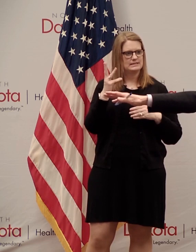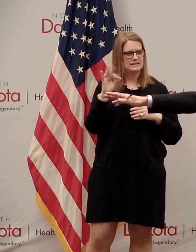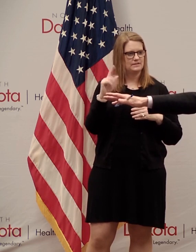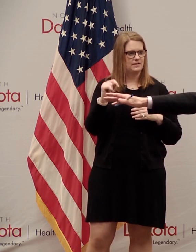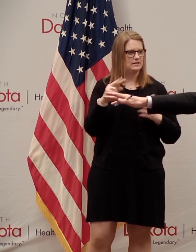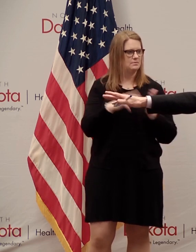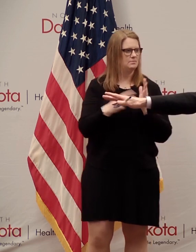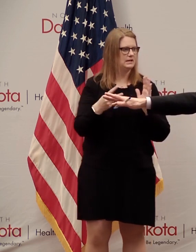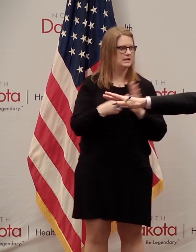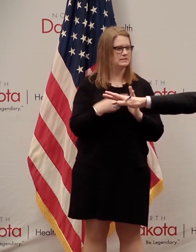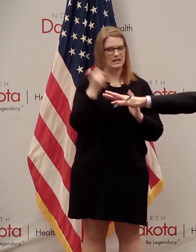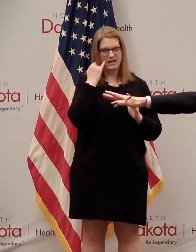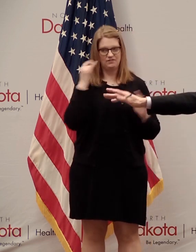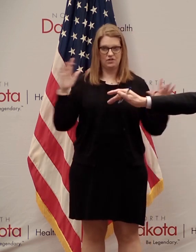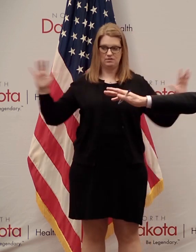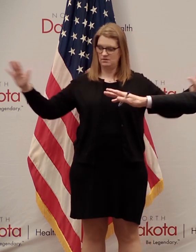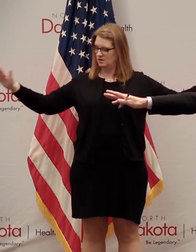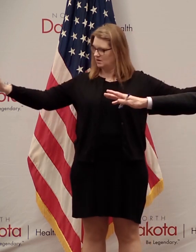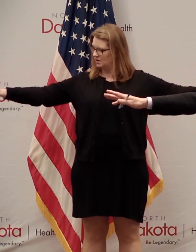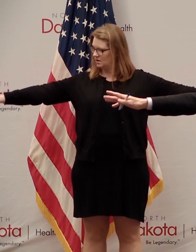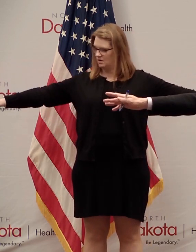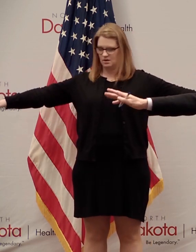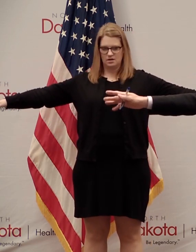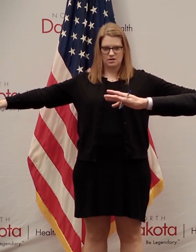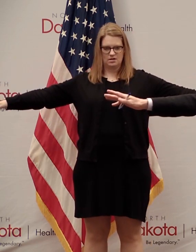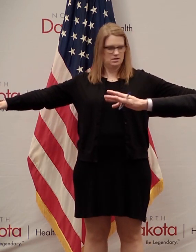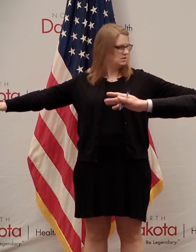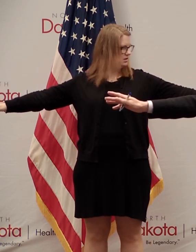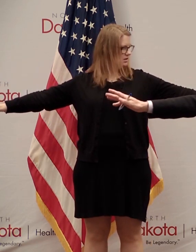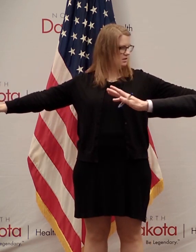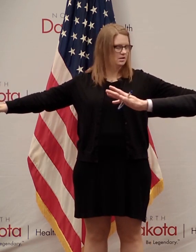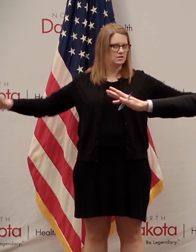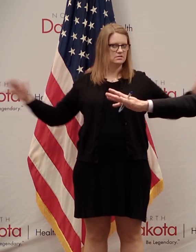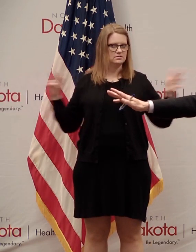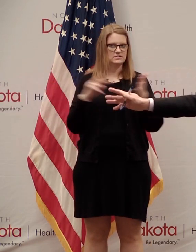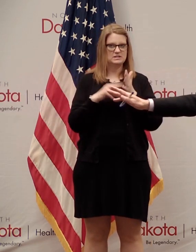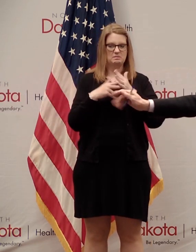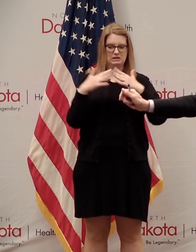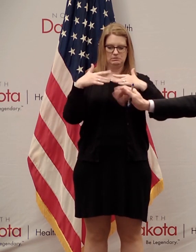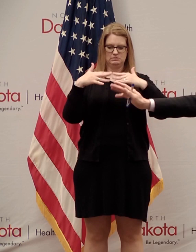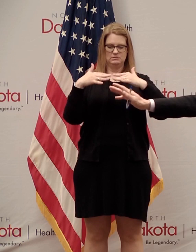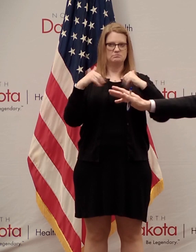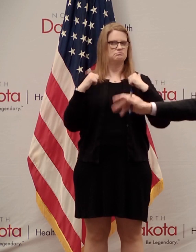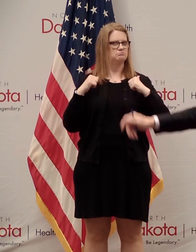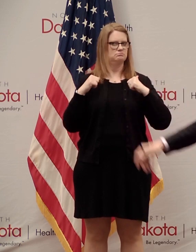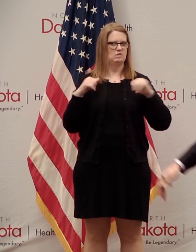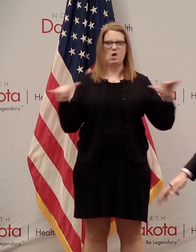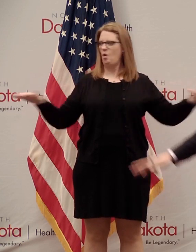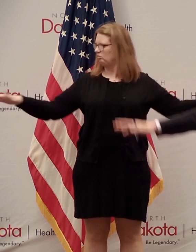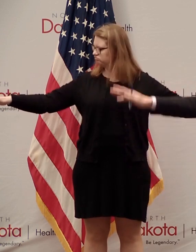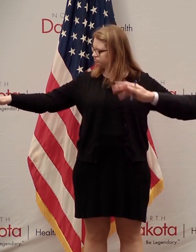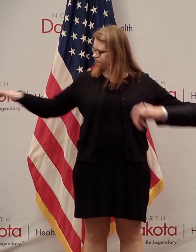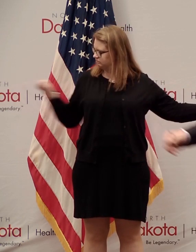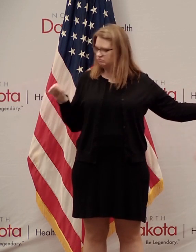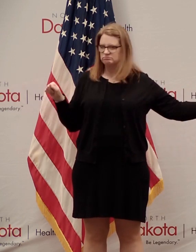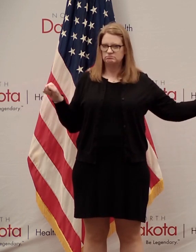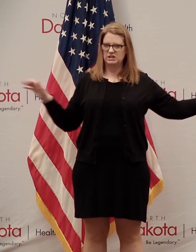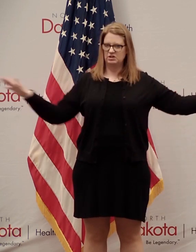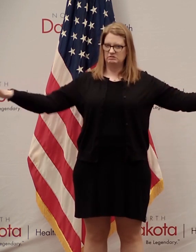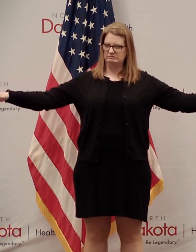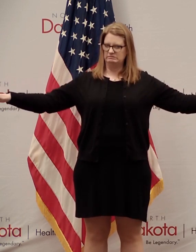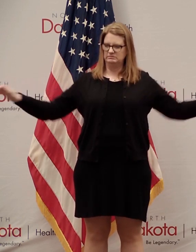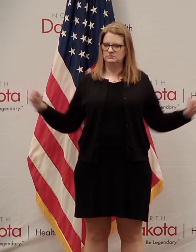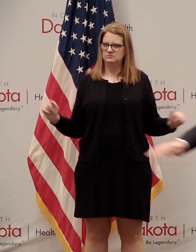that means that if you've got your arms out and somebody else has got their arms out, that means you're not touching hands generally, because